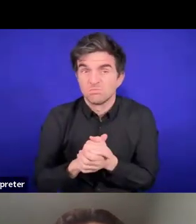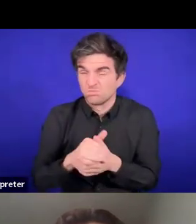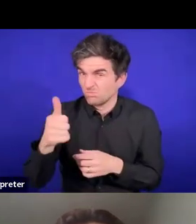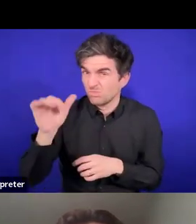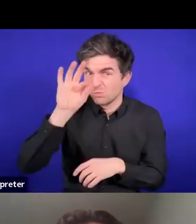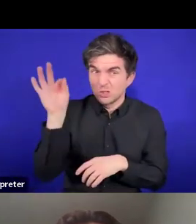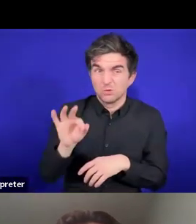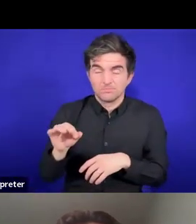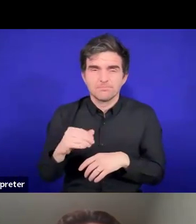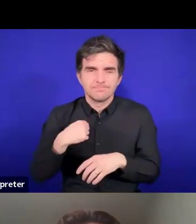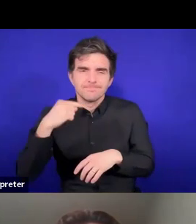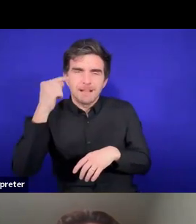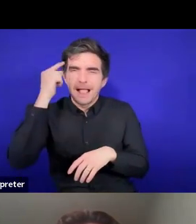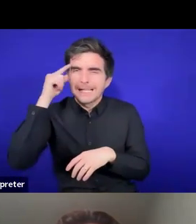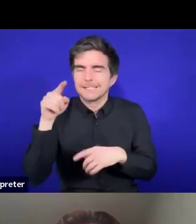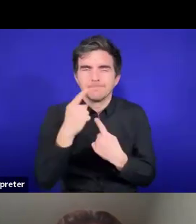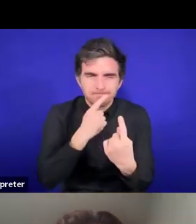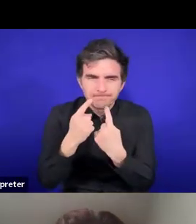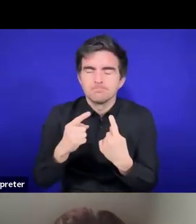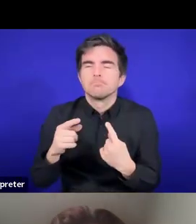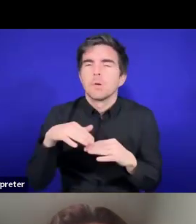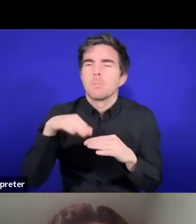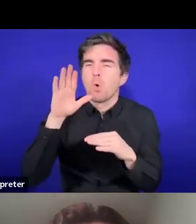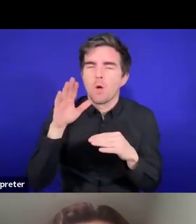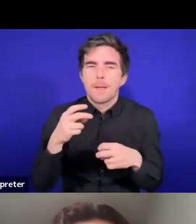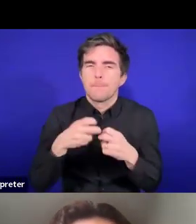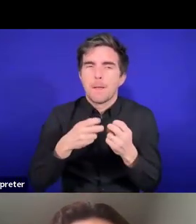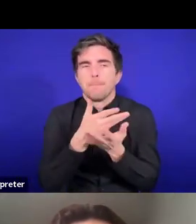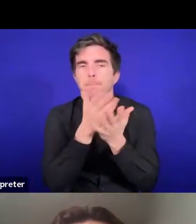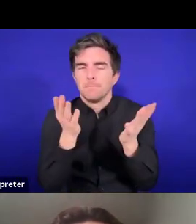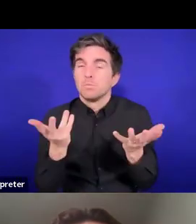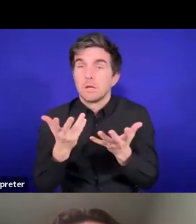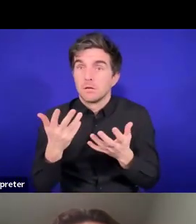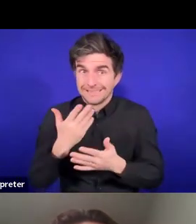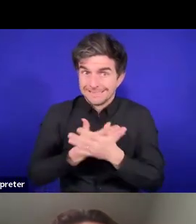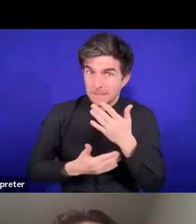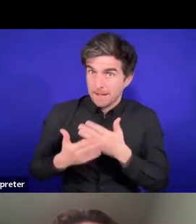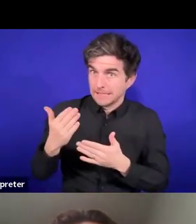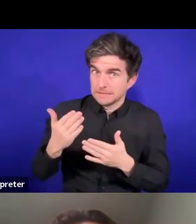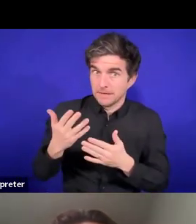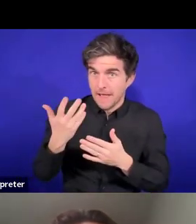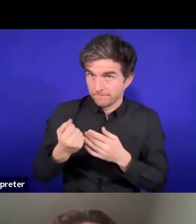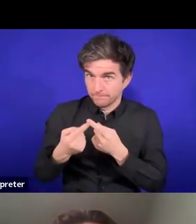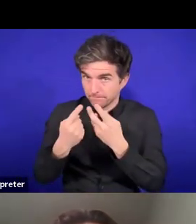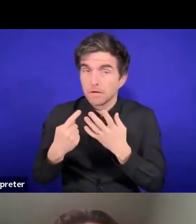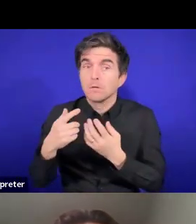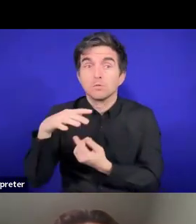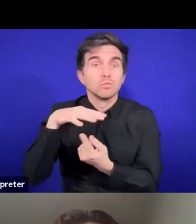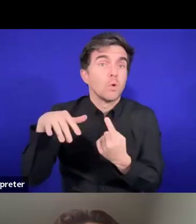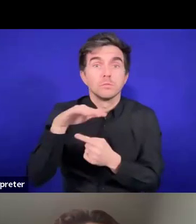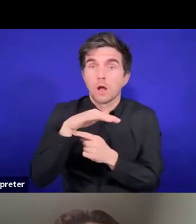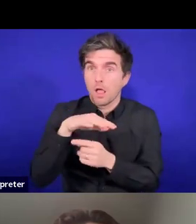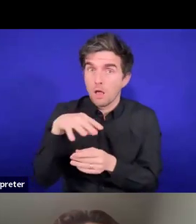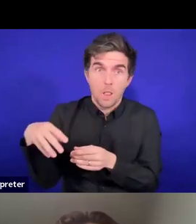not only in relation to climate action. So I was involved in some work in Nepal in the past, looking at their method for having